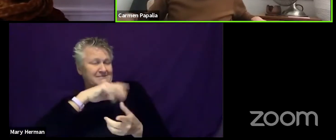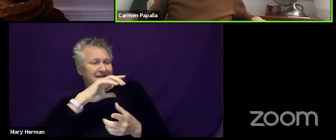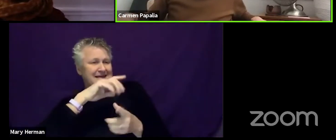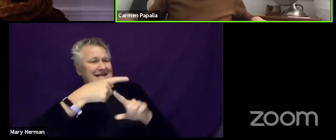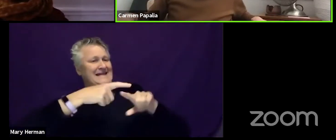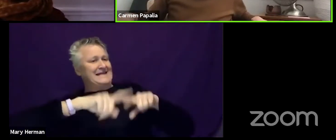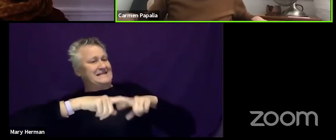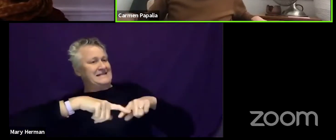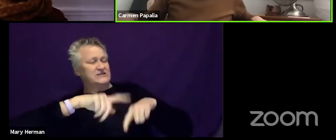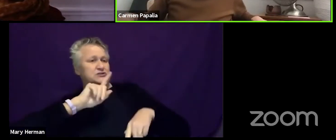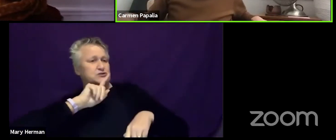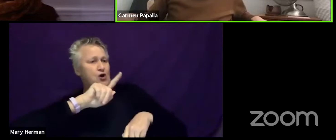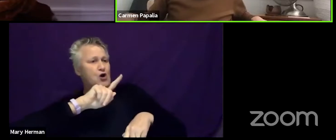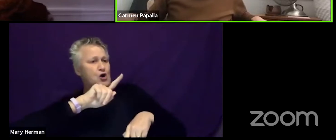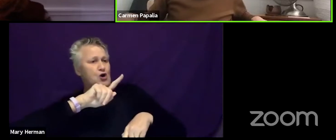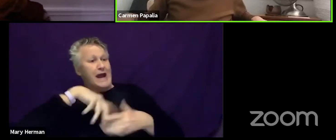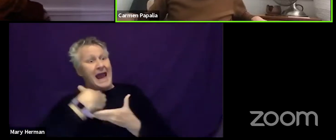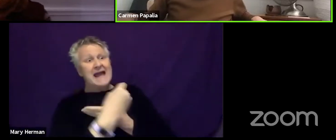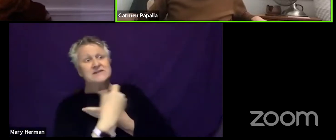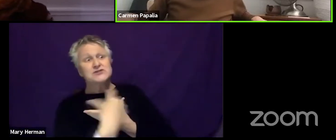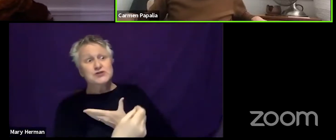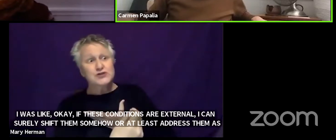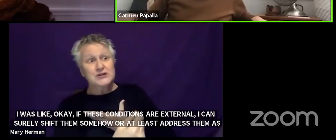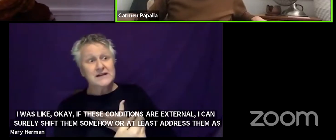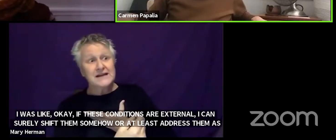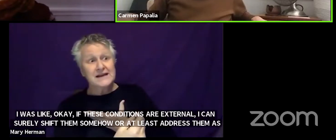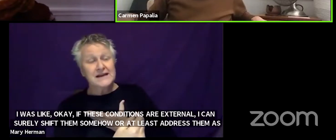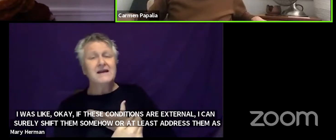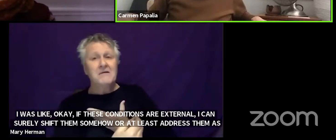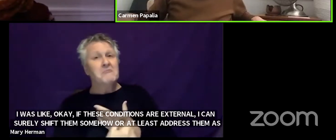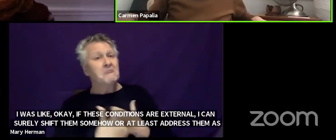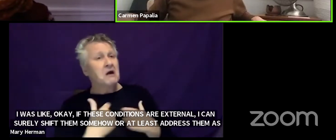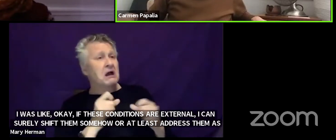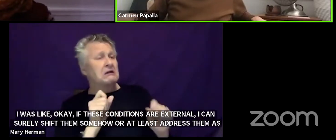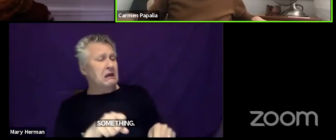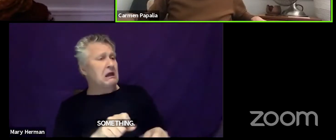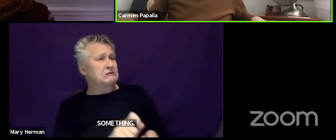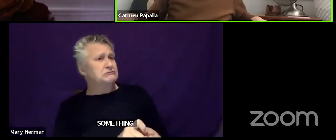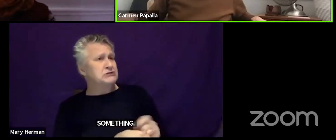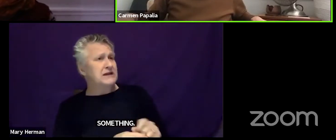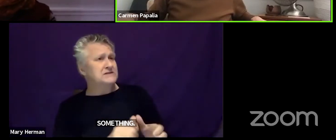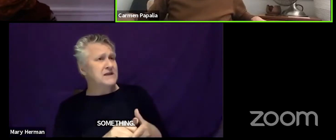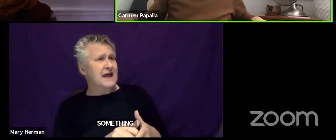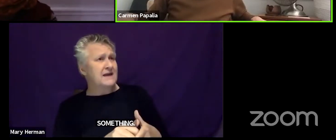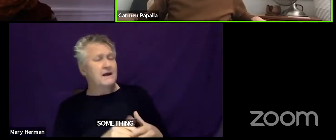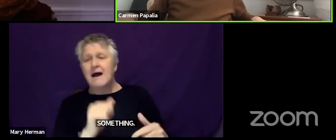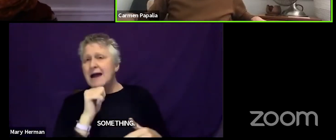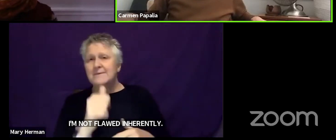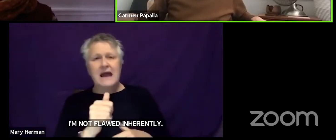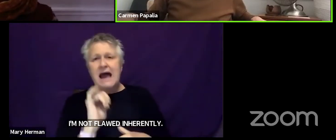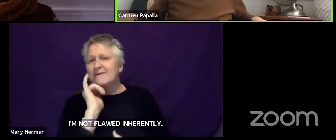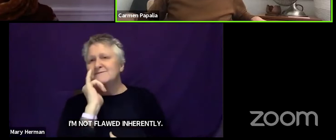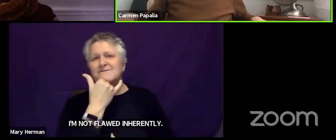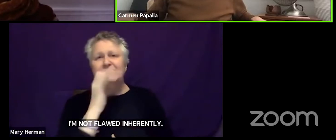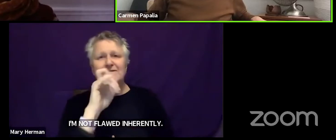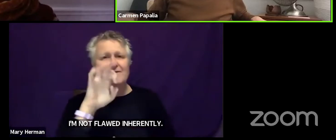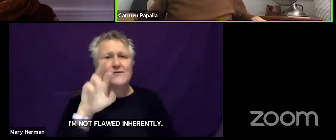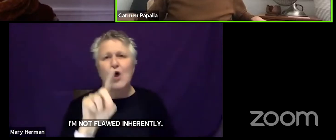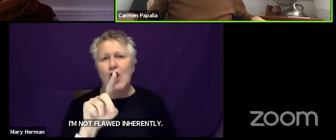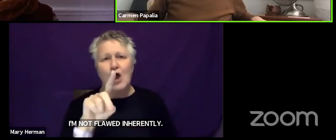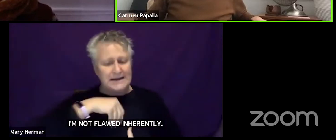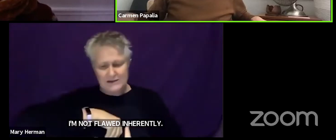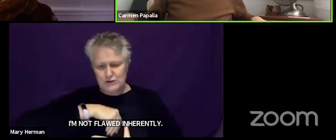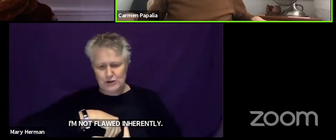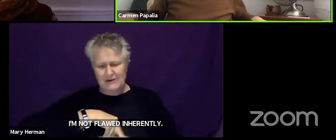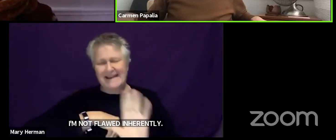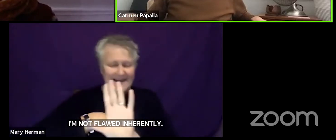like I'm not flawed inherently. I'm not. I mean, not that I thought that I had before I learned about the social model, but like, yeah,